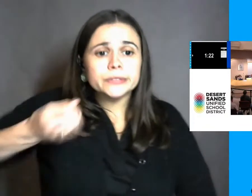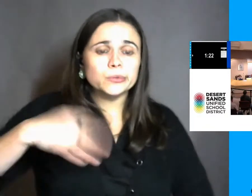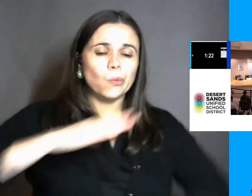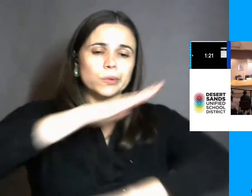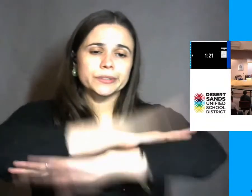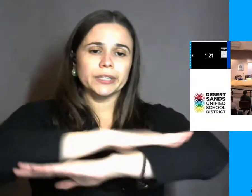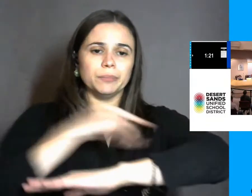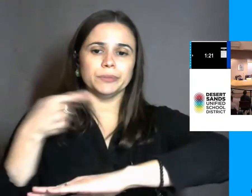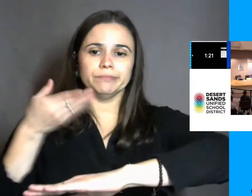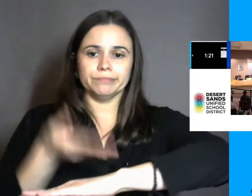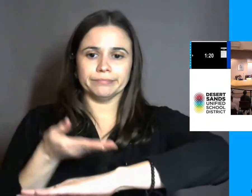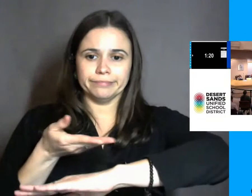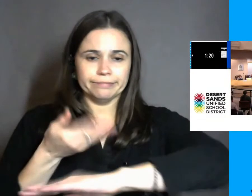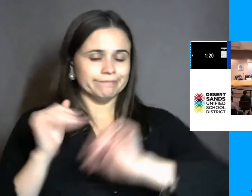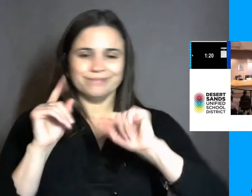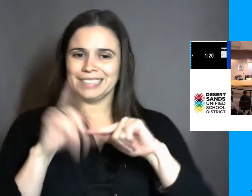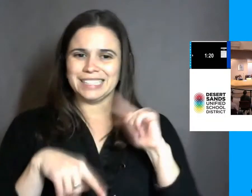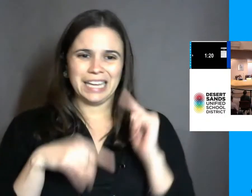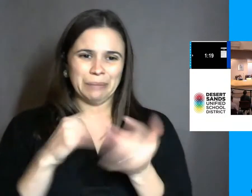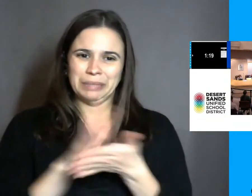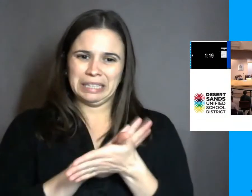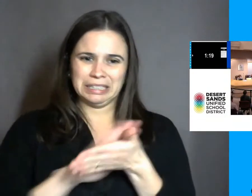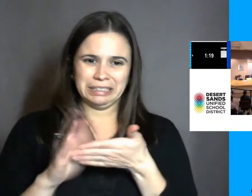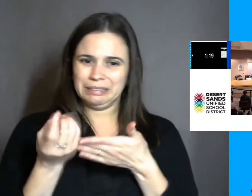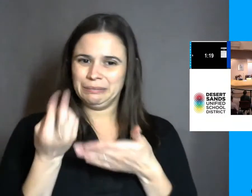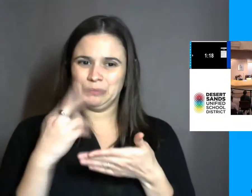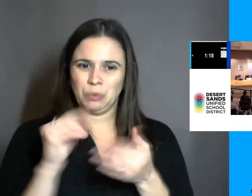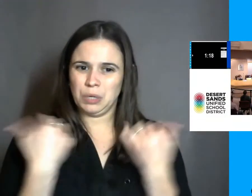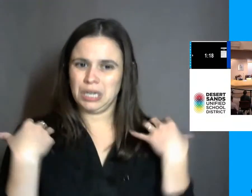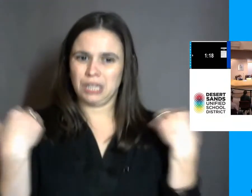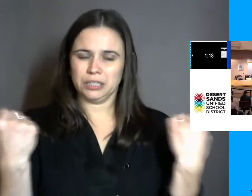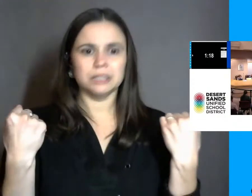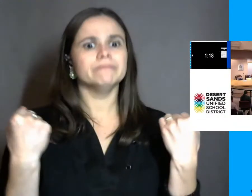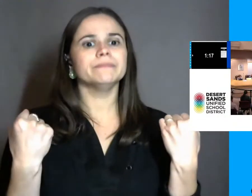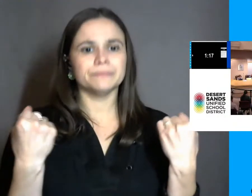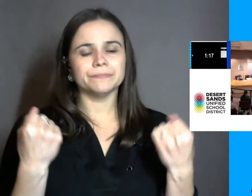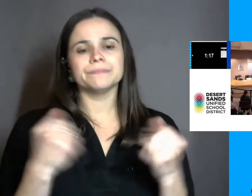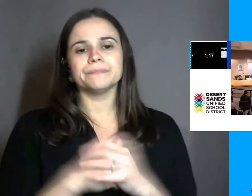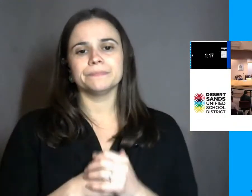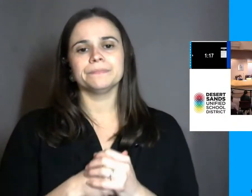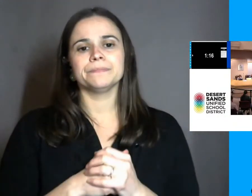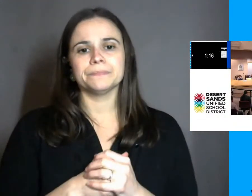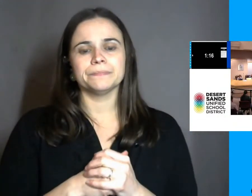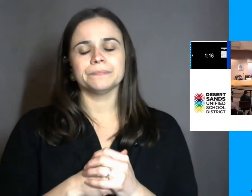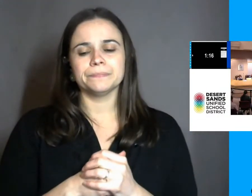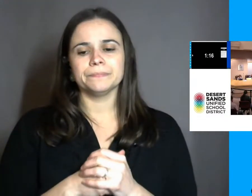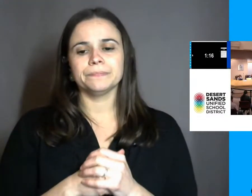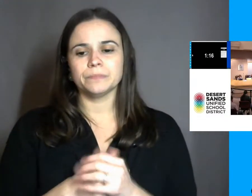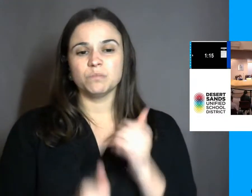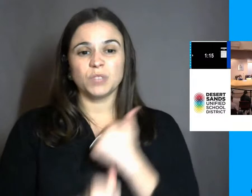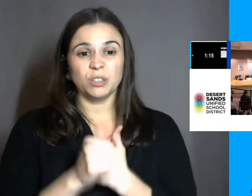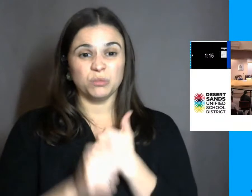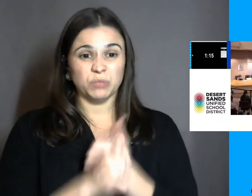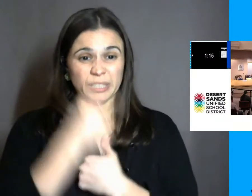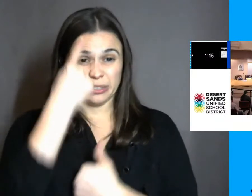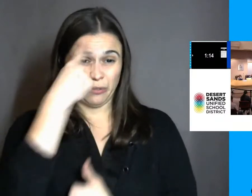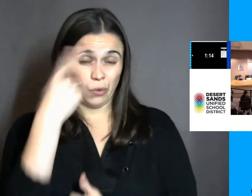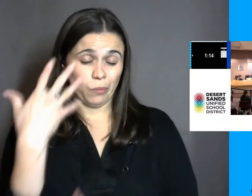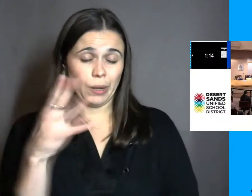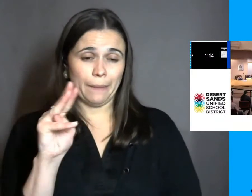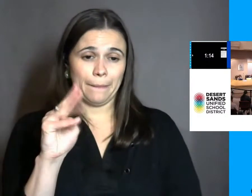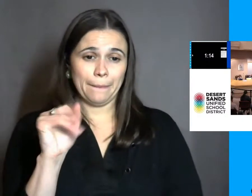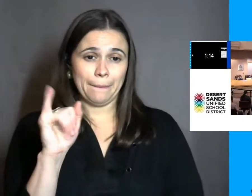be sanitary or healthy, and there's a great risk for microbial pathogen infections from